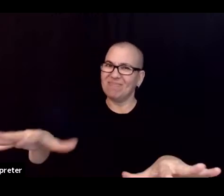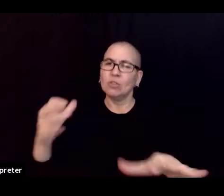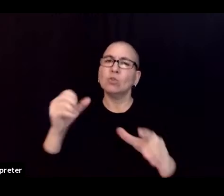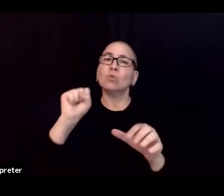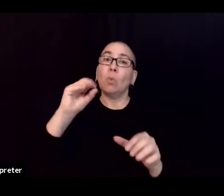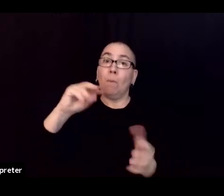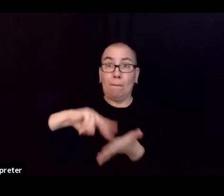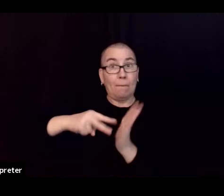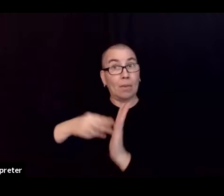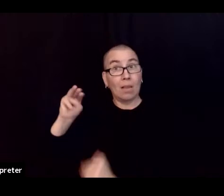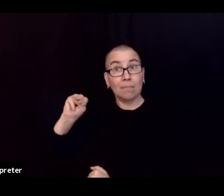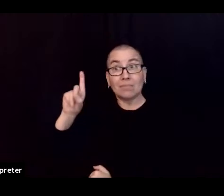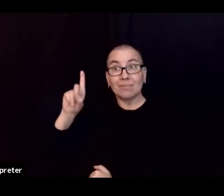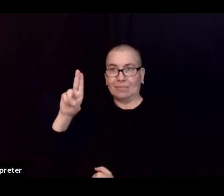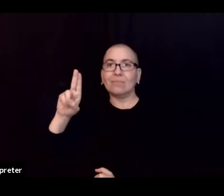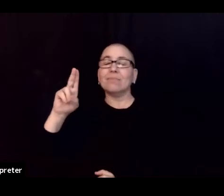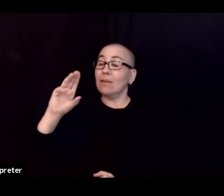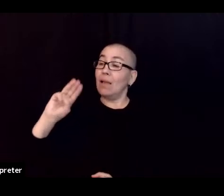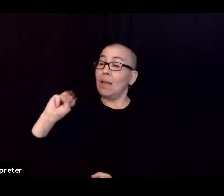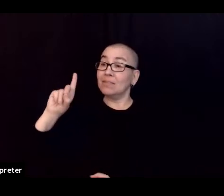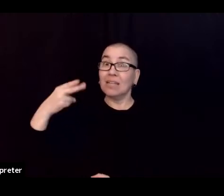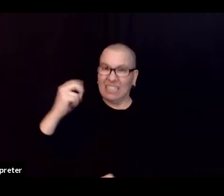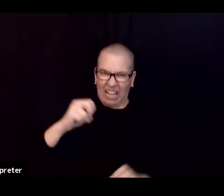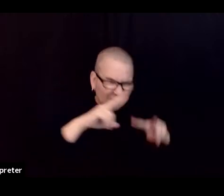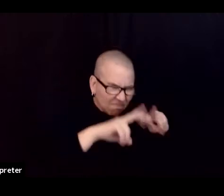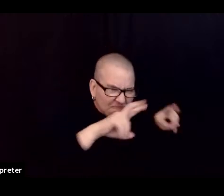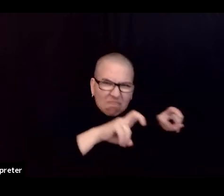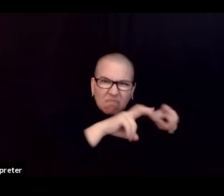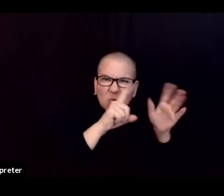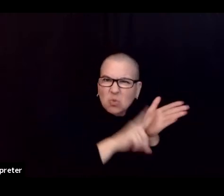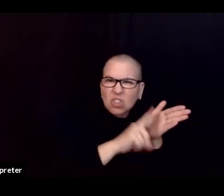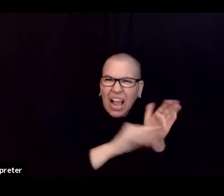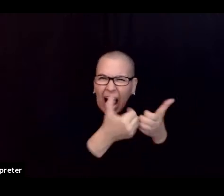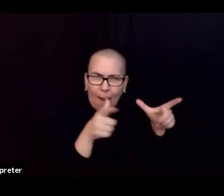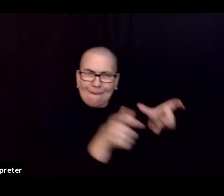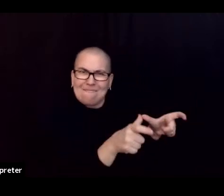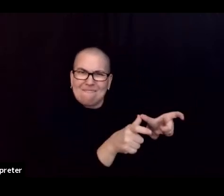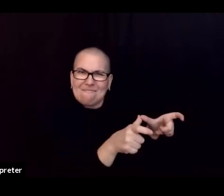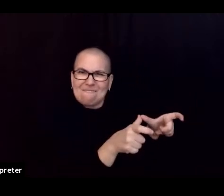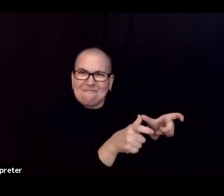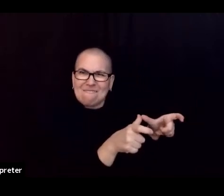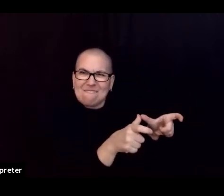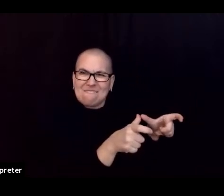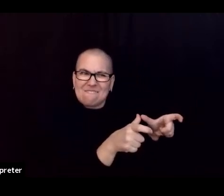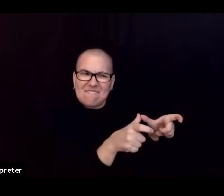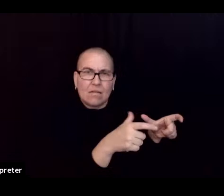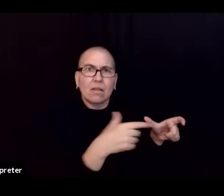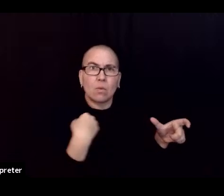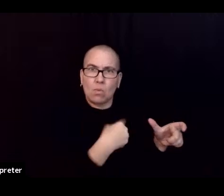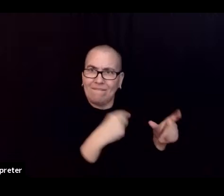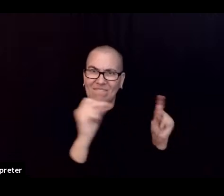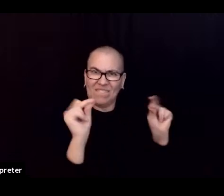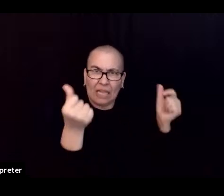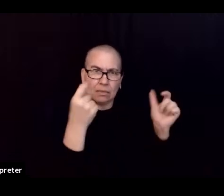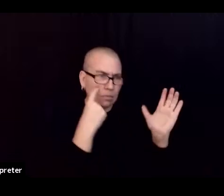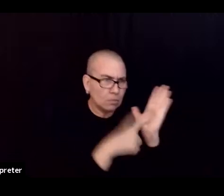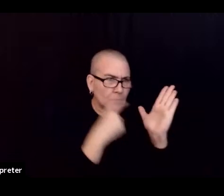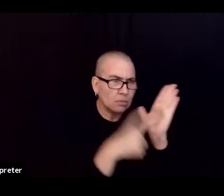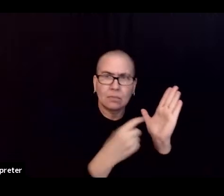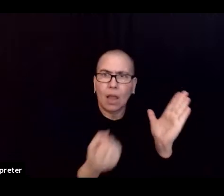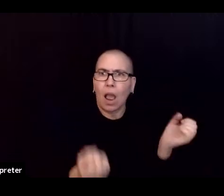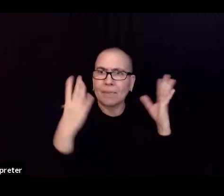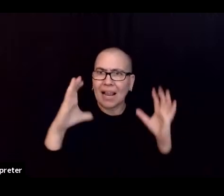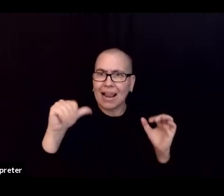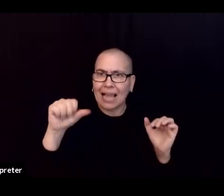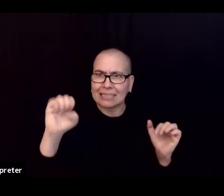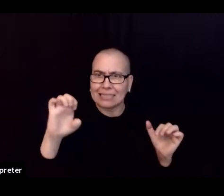effort. The sooner we identify positive cases, the sooner infected people can take steps to isolate and stop the spread of the